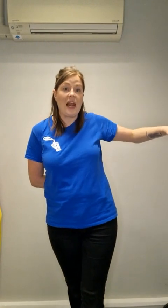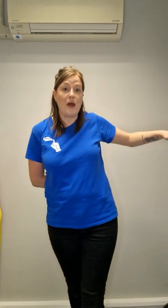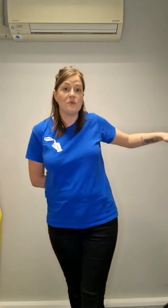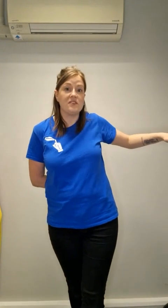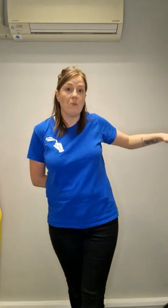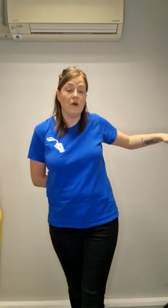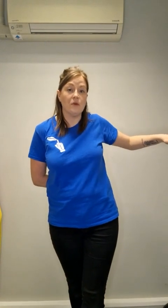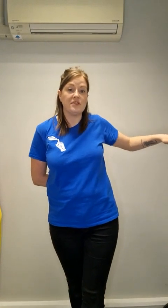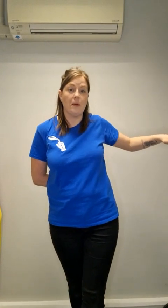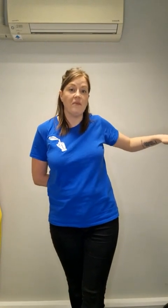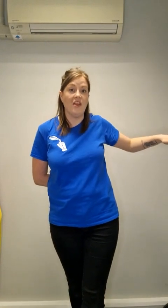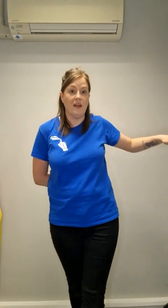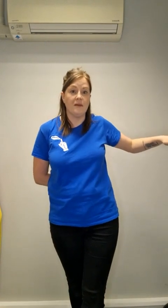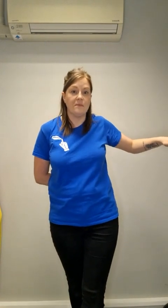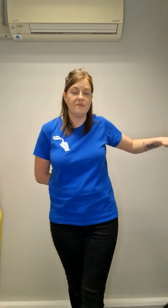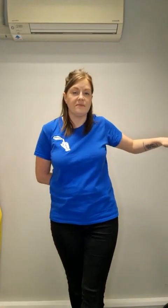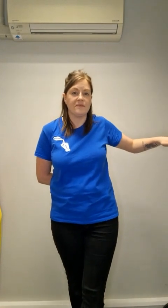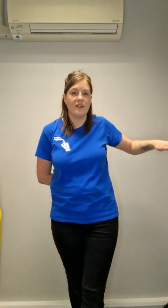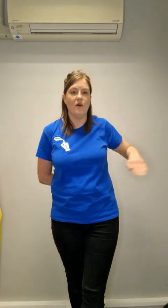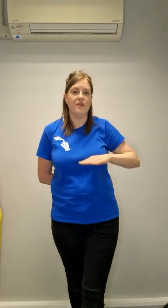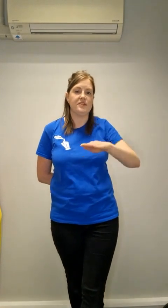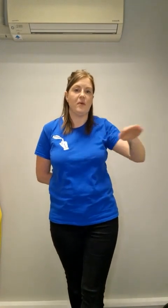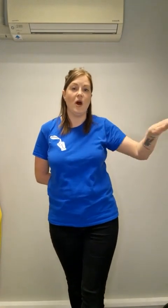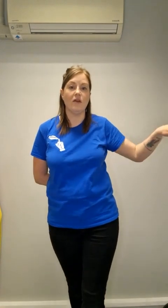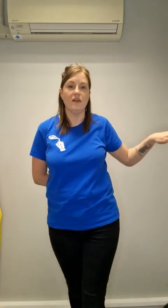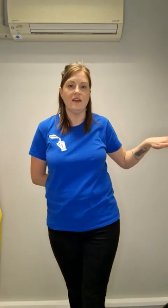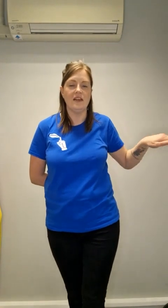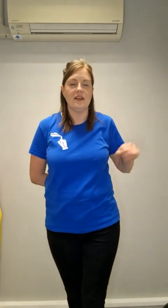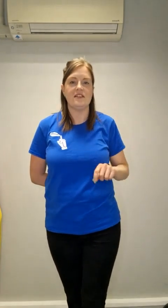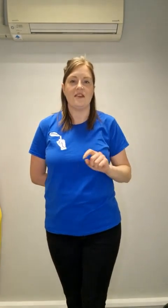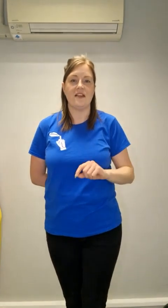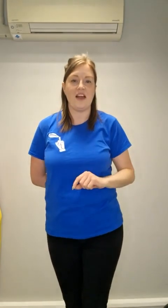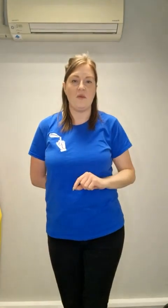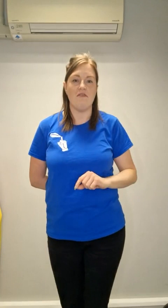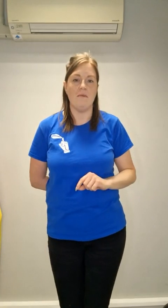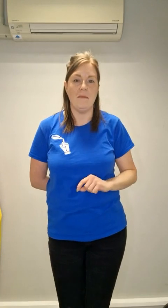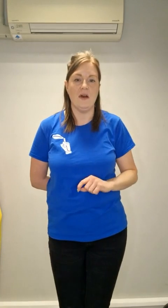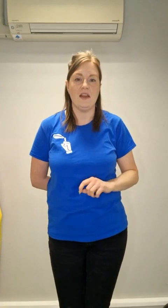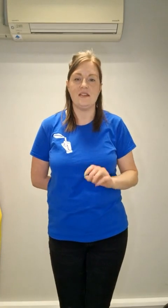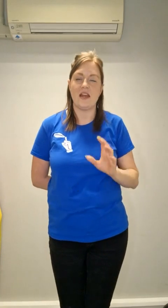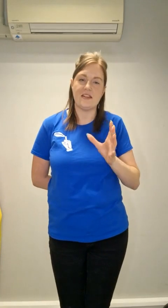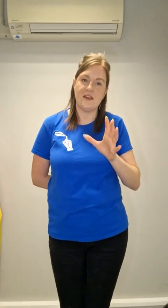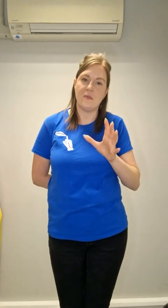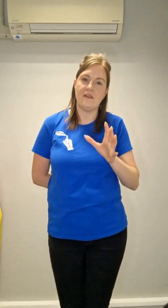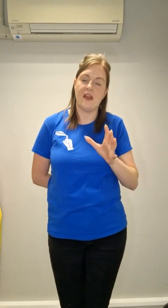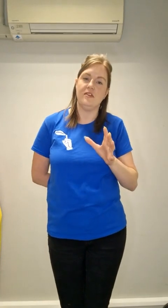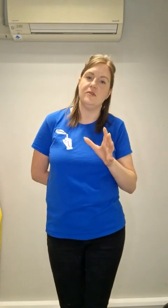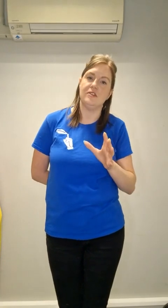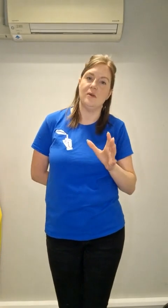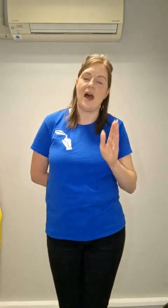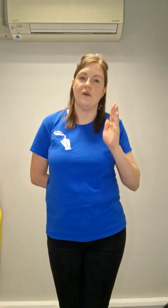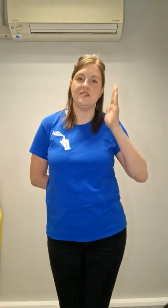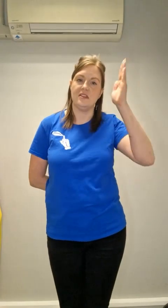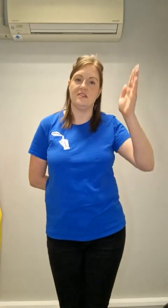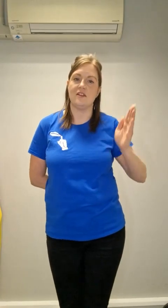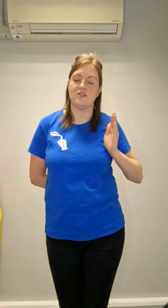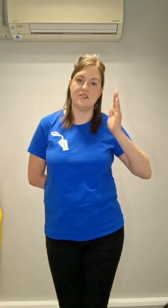clout someone or something on its path. So that's how we remember. It takes a little bit of getting used to, and obviously